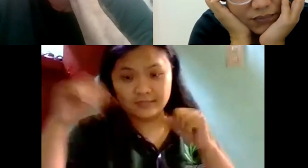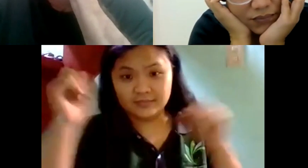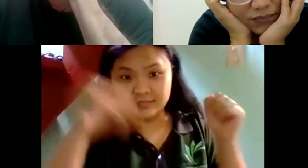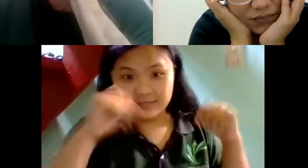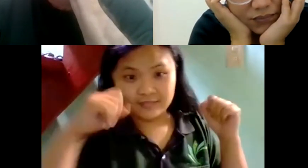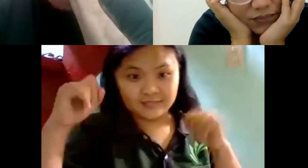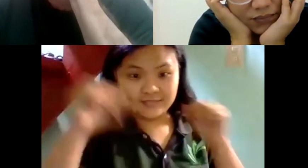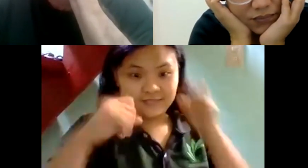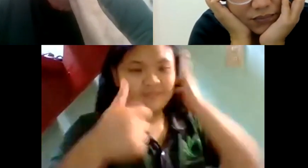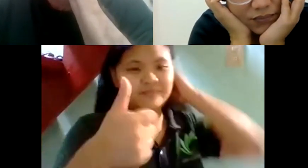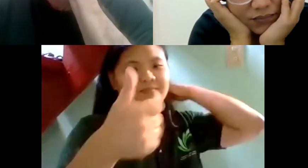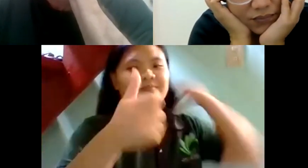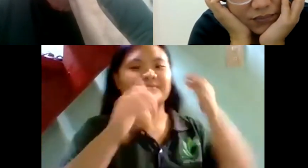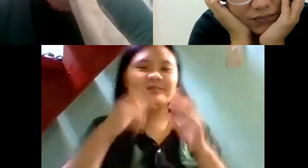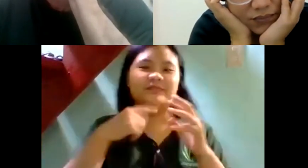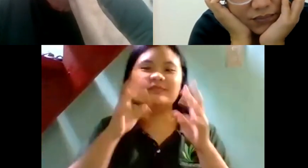agreeing?